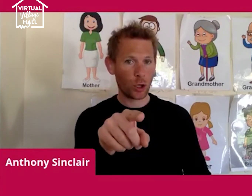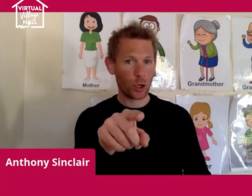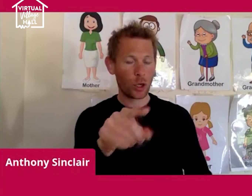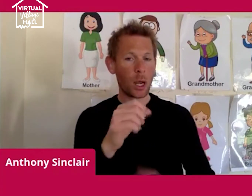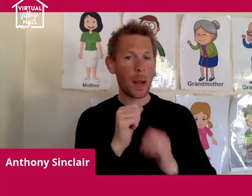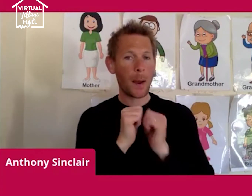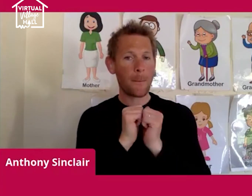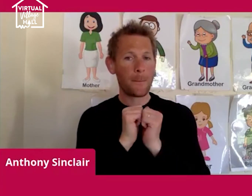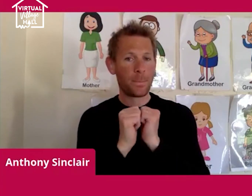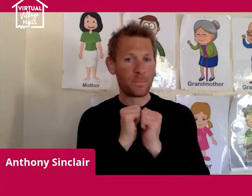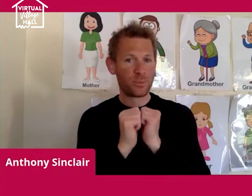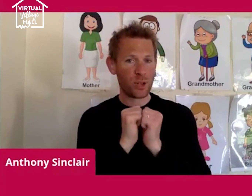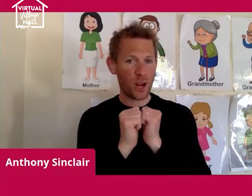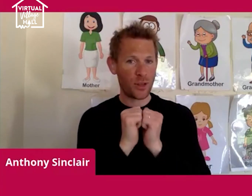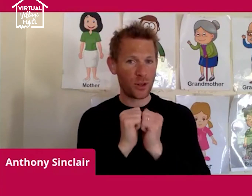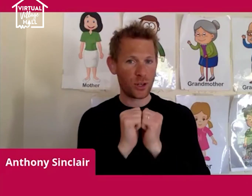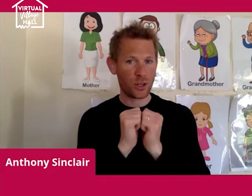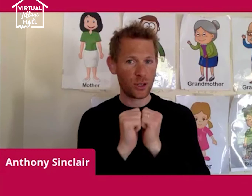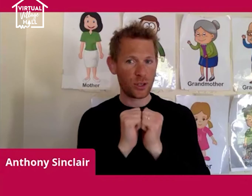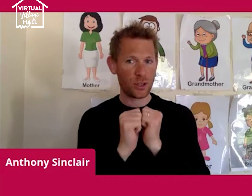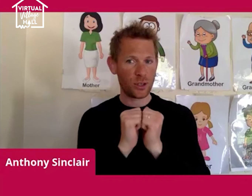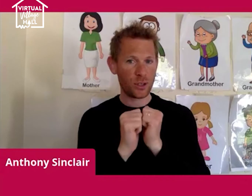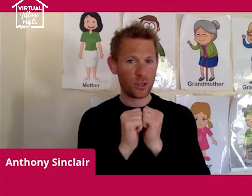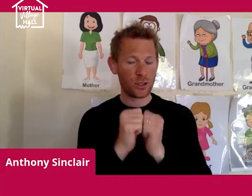So your brother